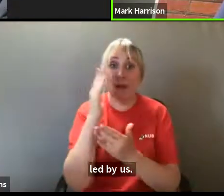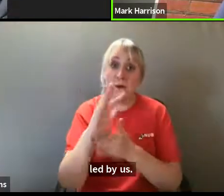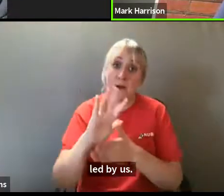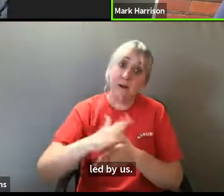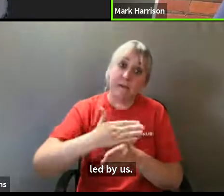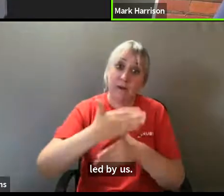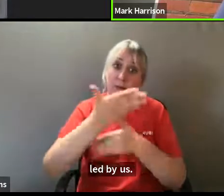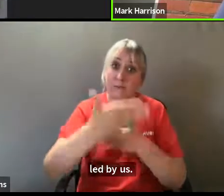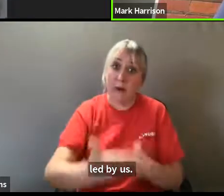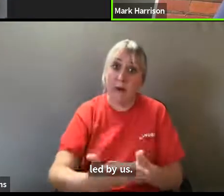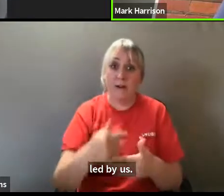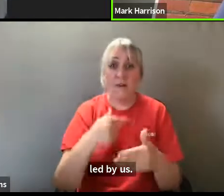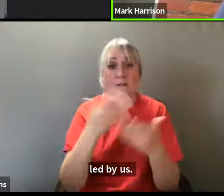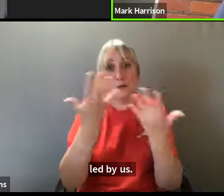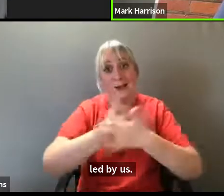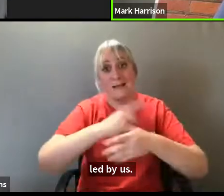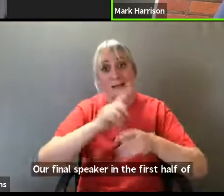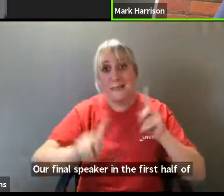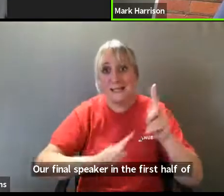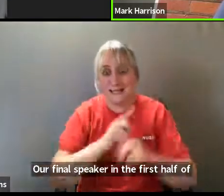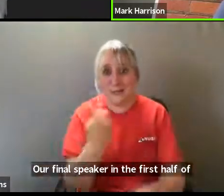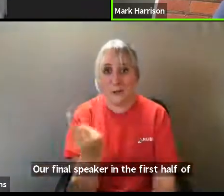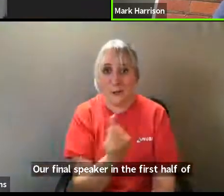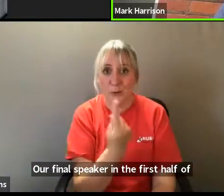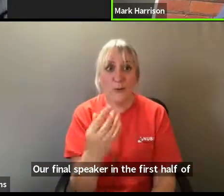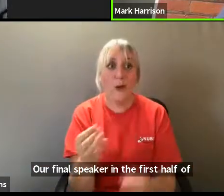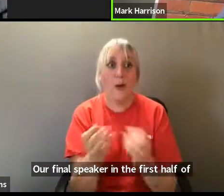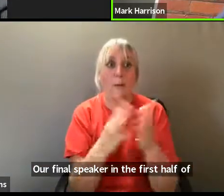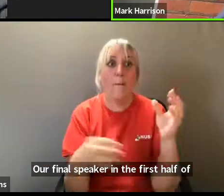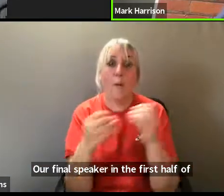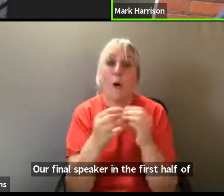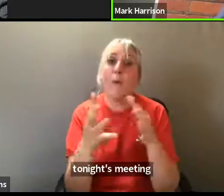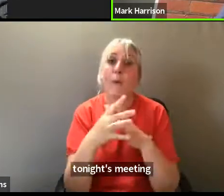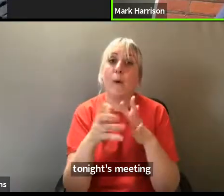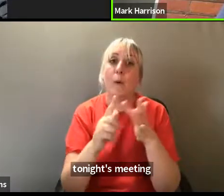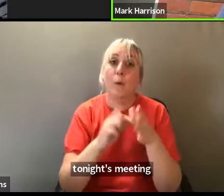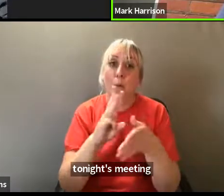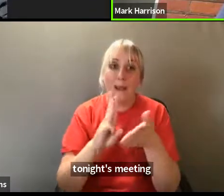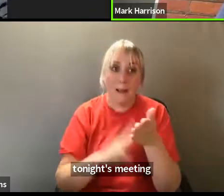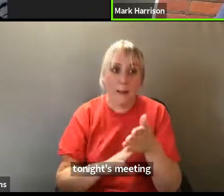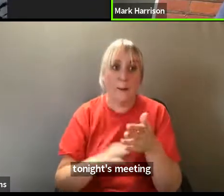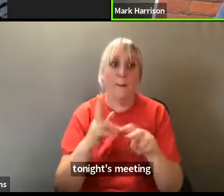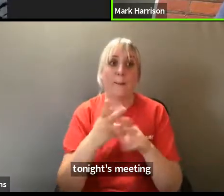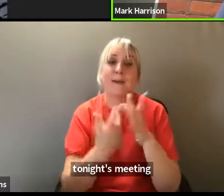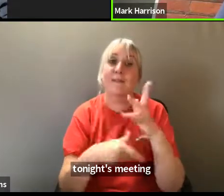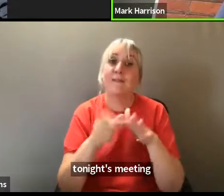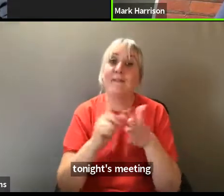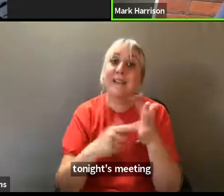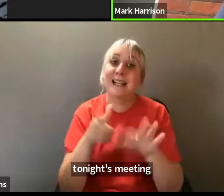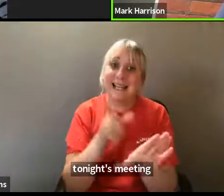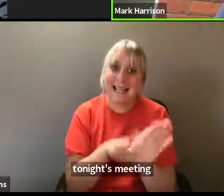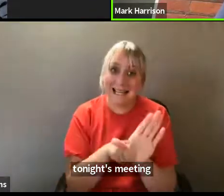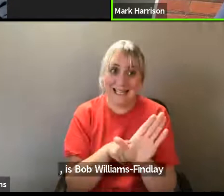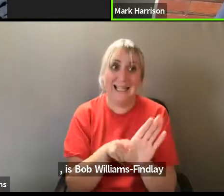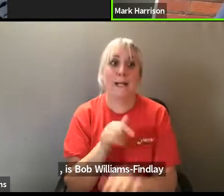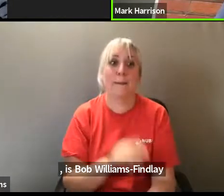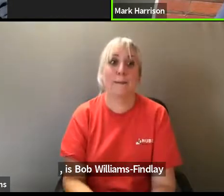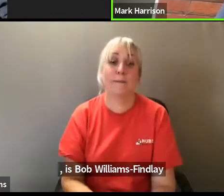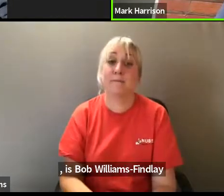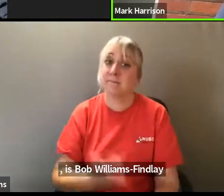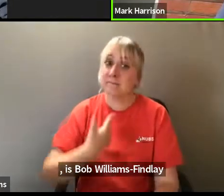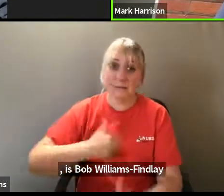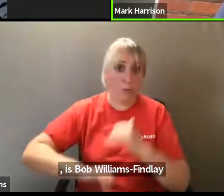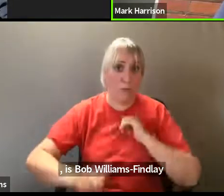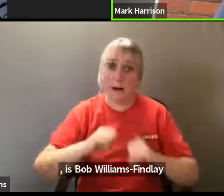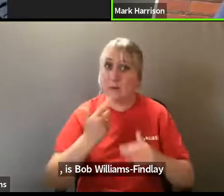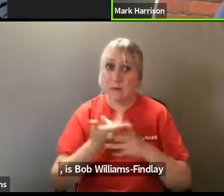meeting is Bob Williams-Finley, and I'm very proud to work alongside Bob